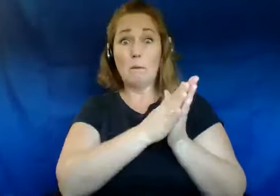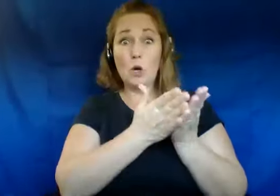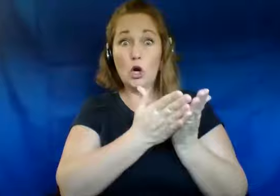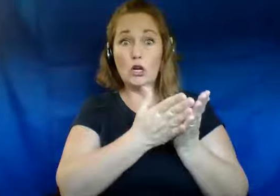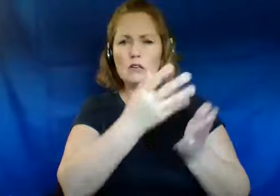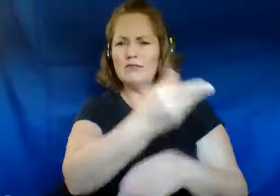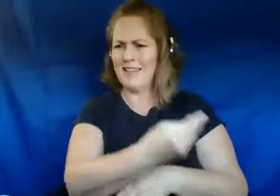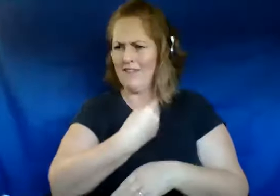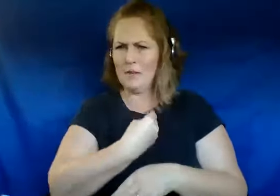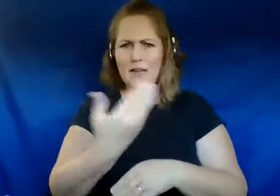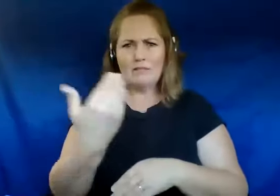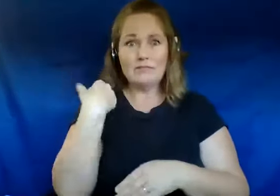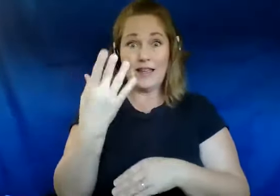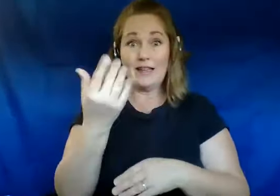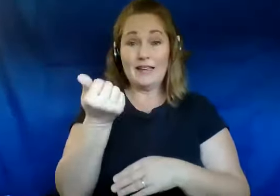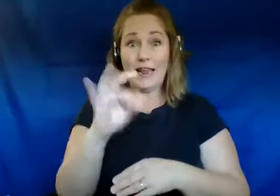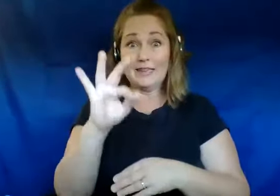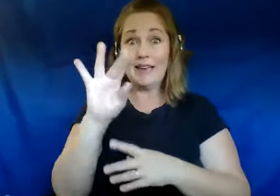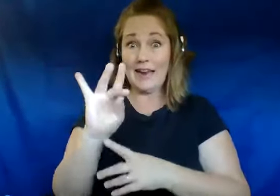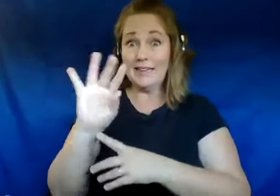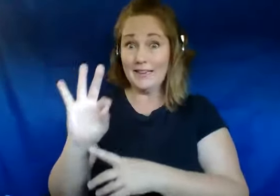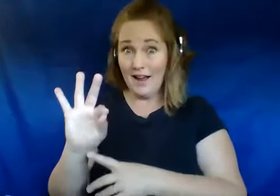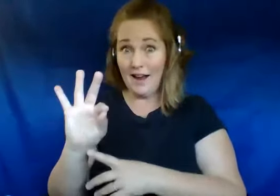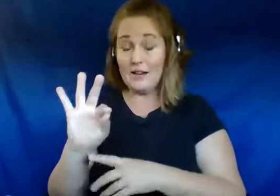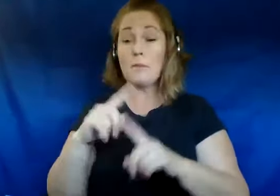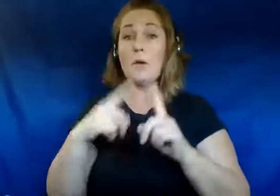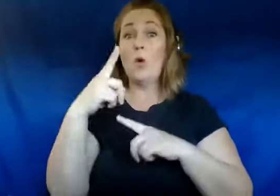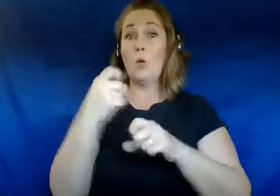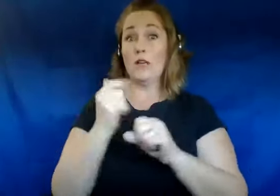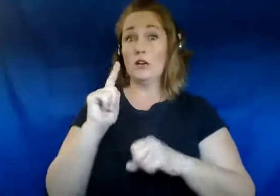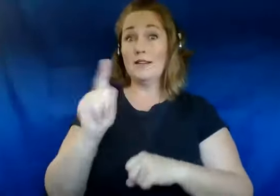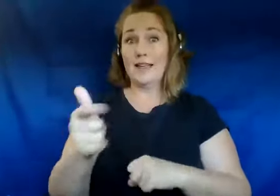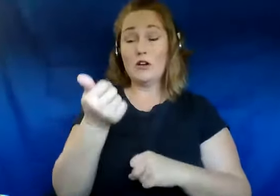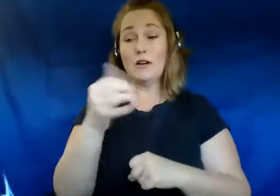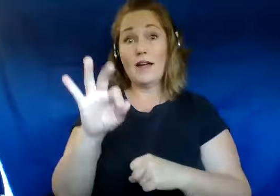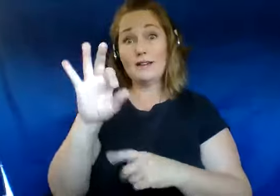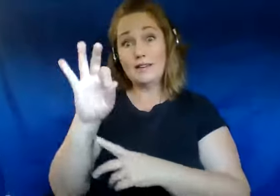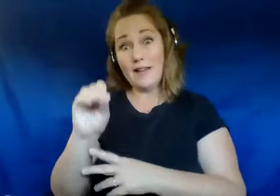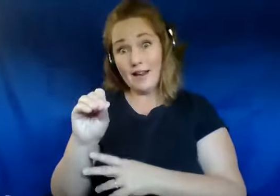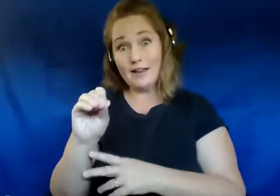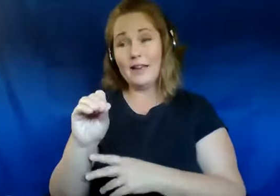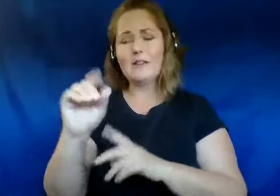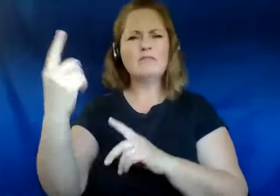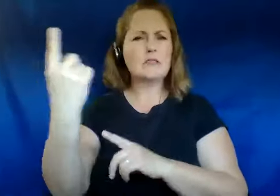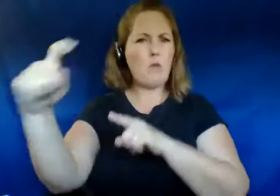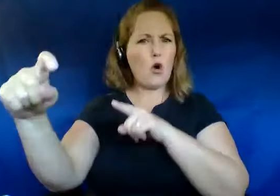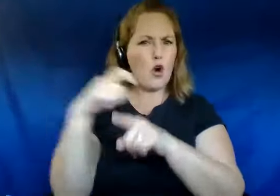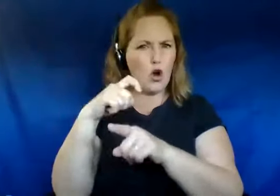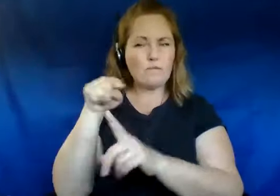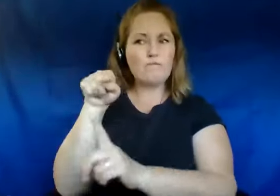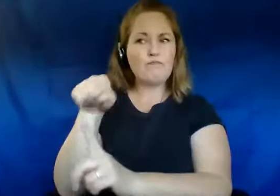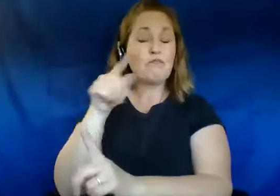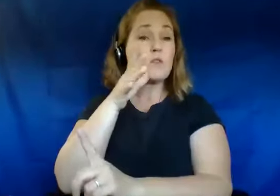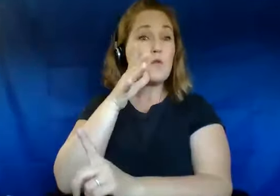me in 89, and in 1990, I got a call from a